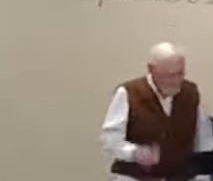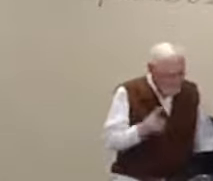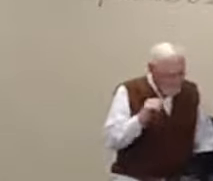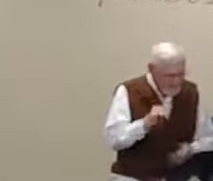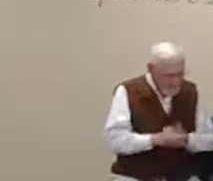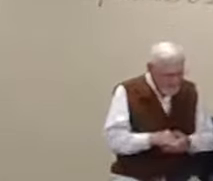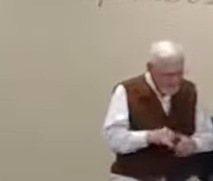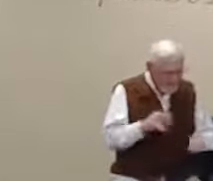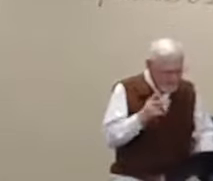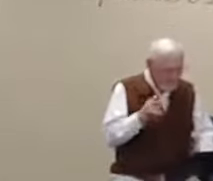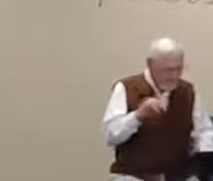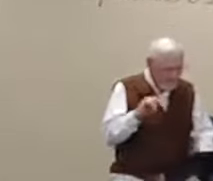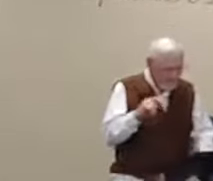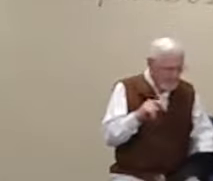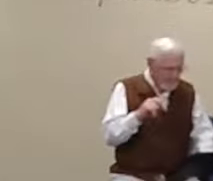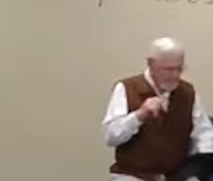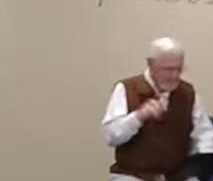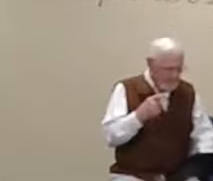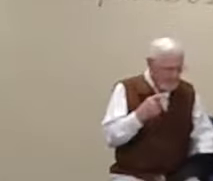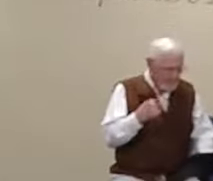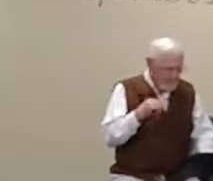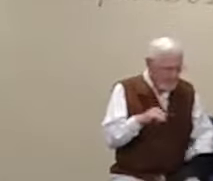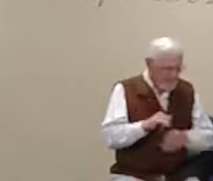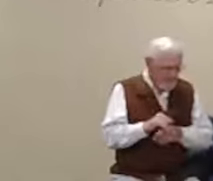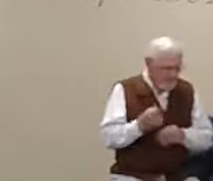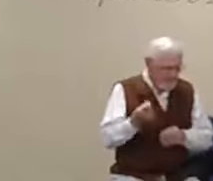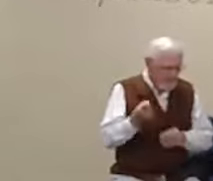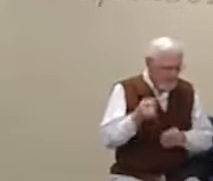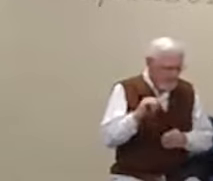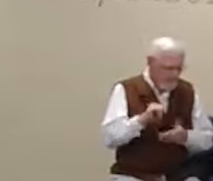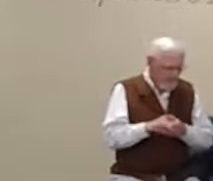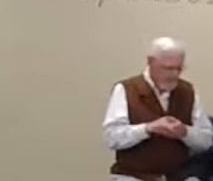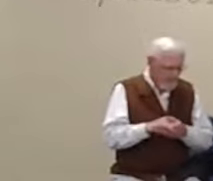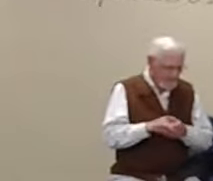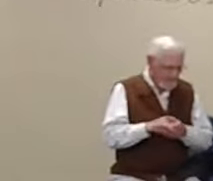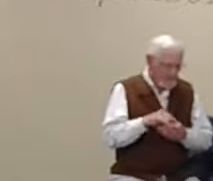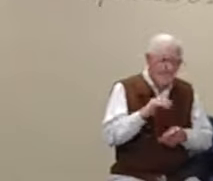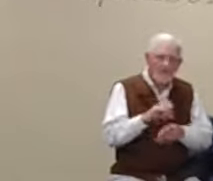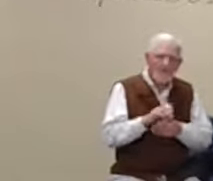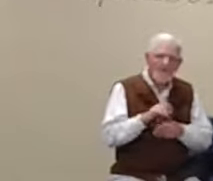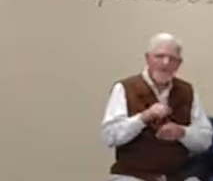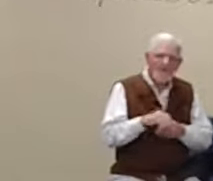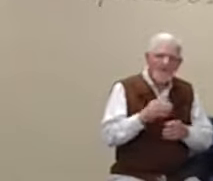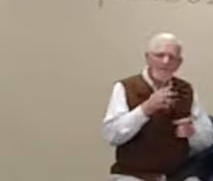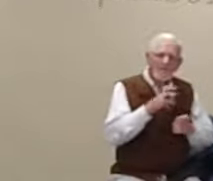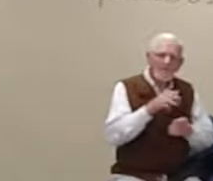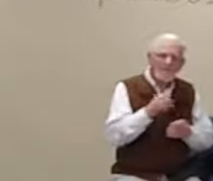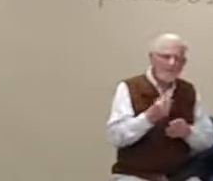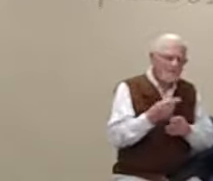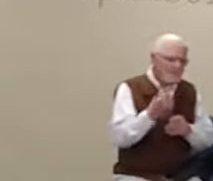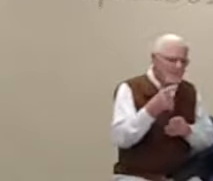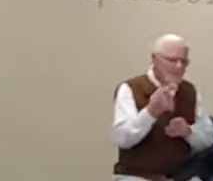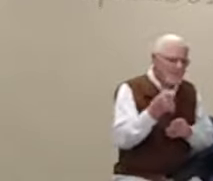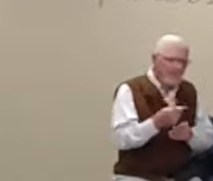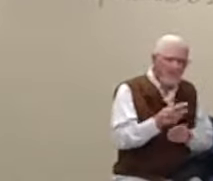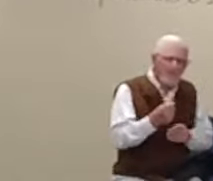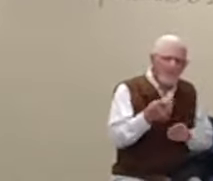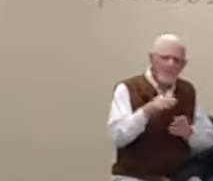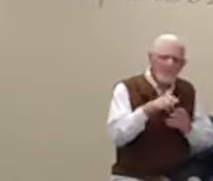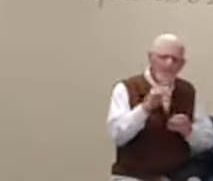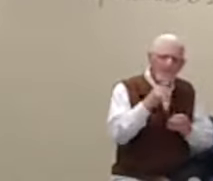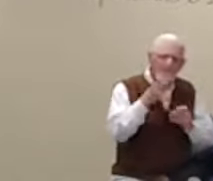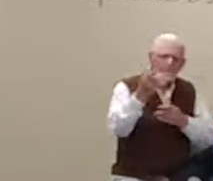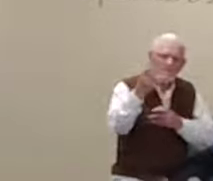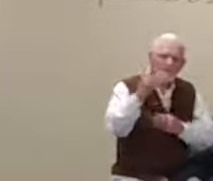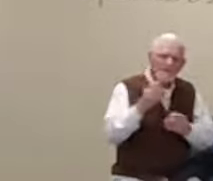just see it. And he says we get a little bit of that in church and in music every once in a while, when the Spirit of God